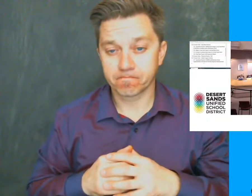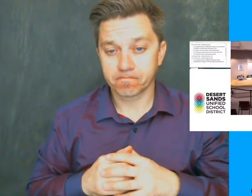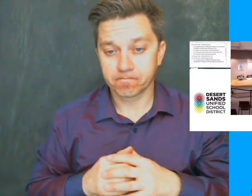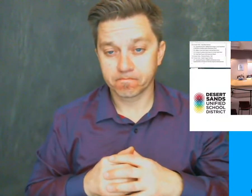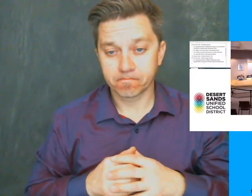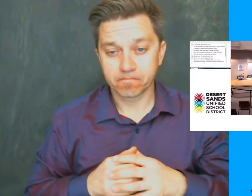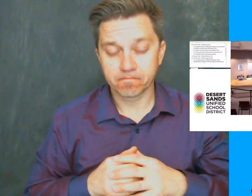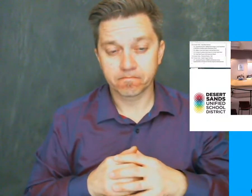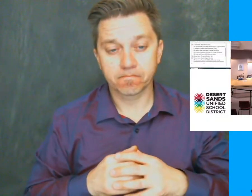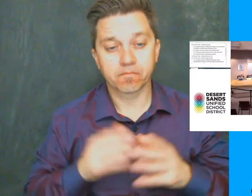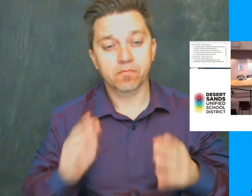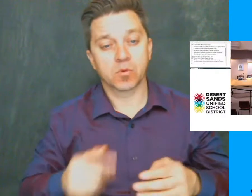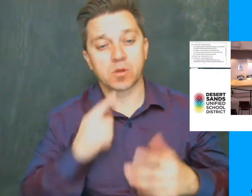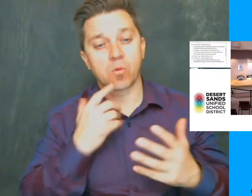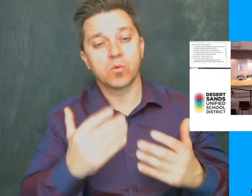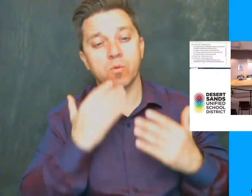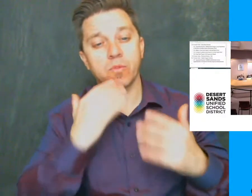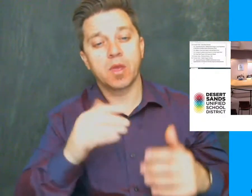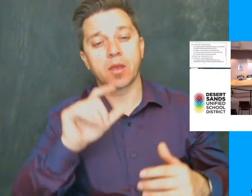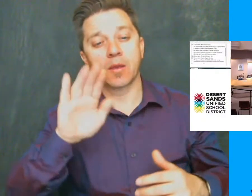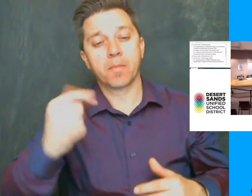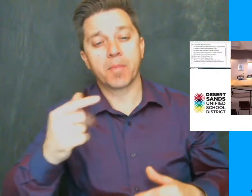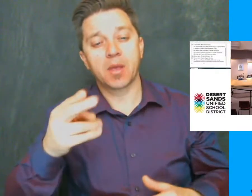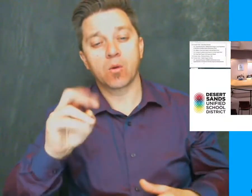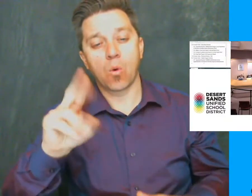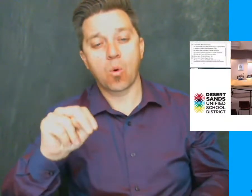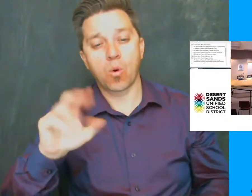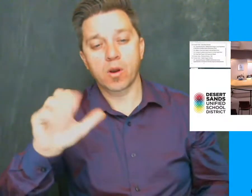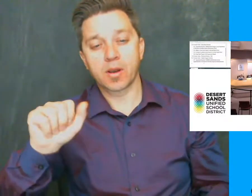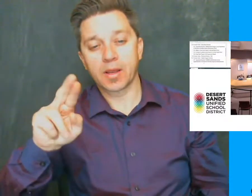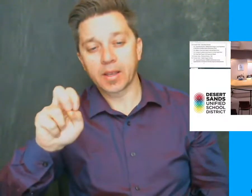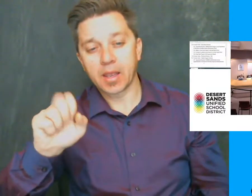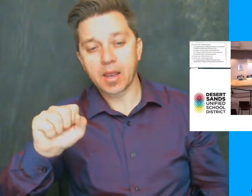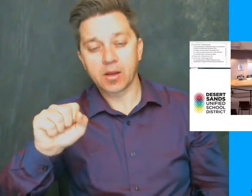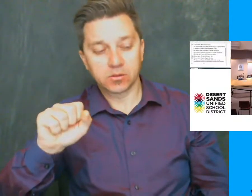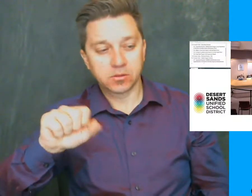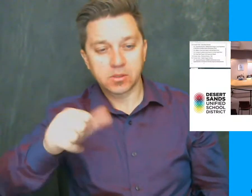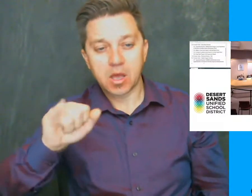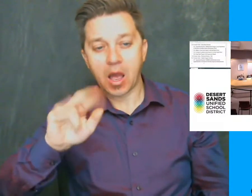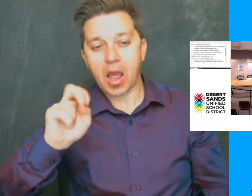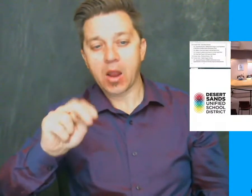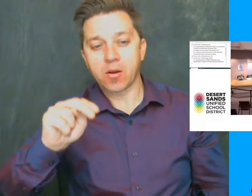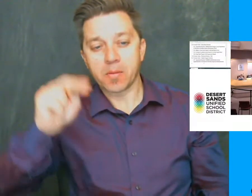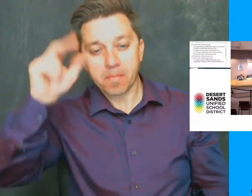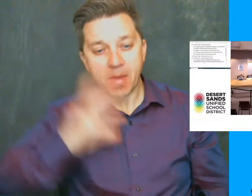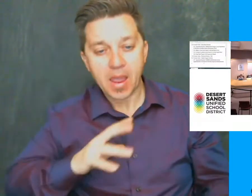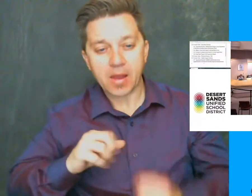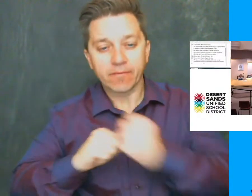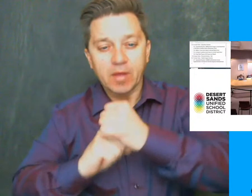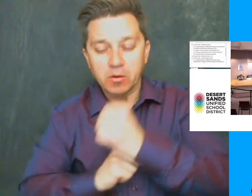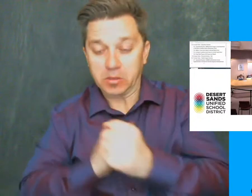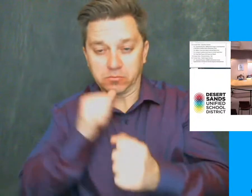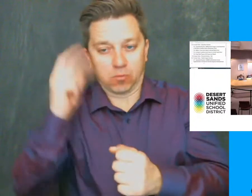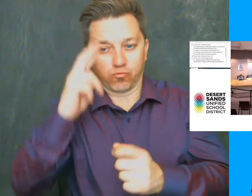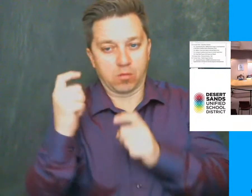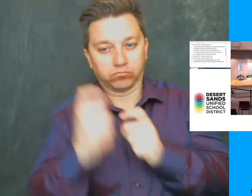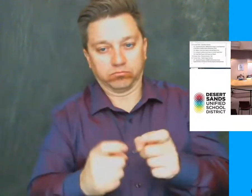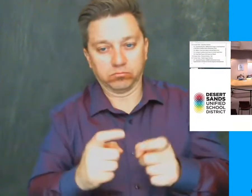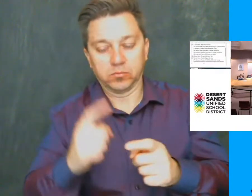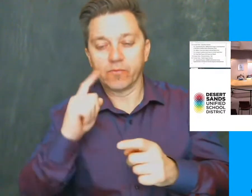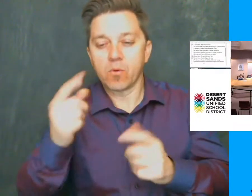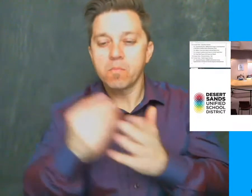Want to thank Bighorn Cares and Ironman Foundation, which I didn't even know donated to things, for their grants to Amistad.